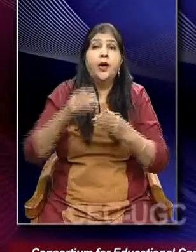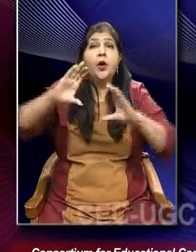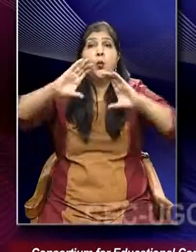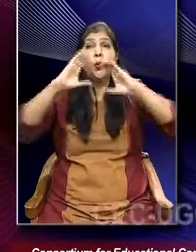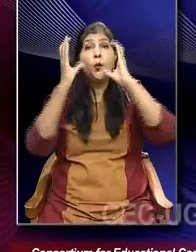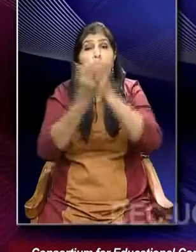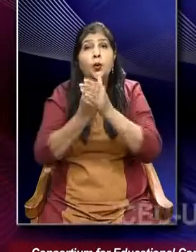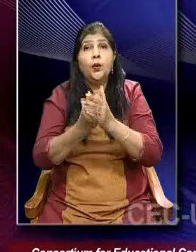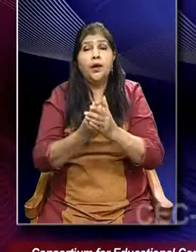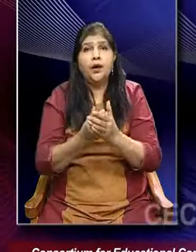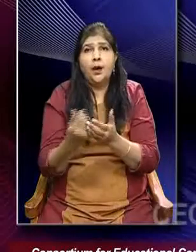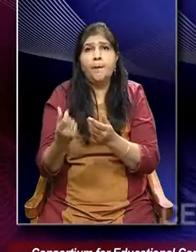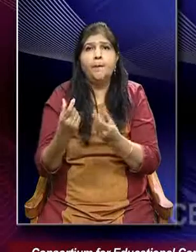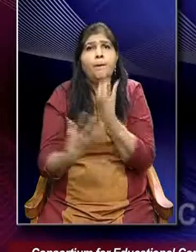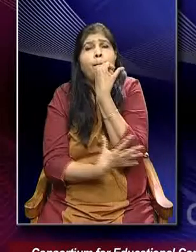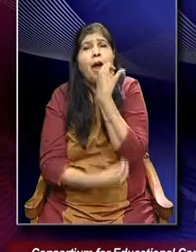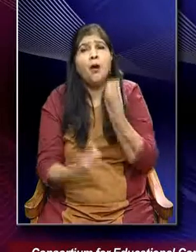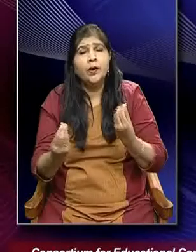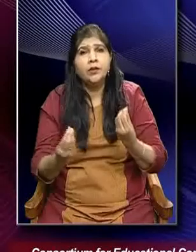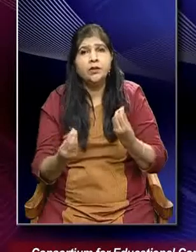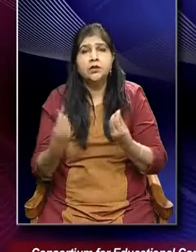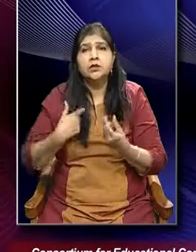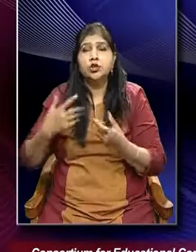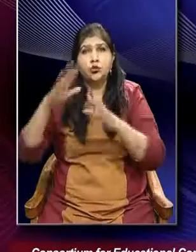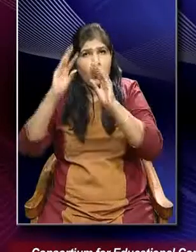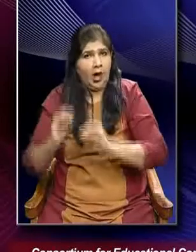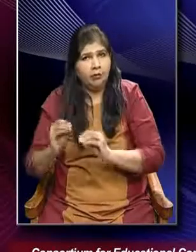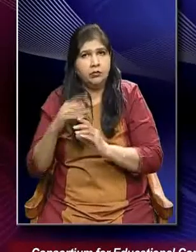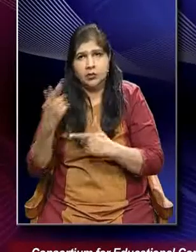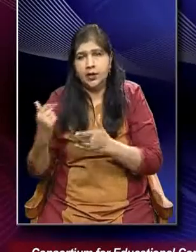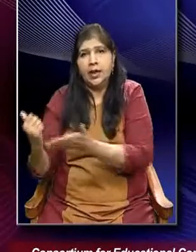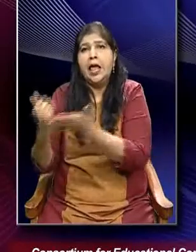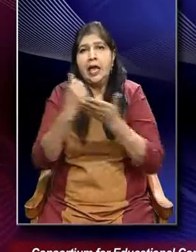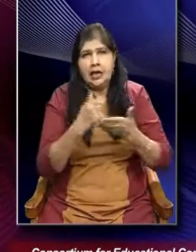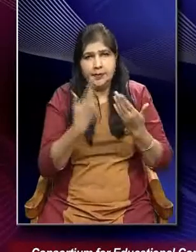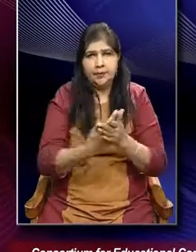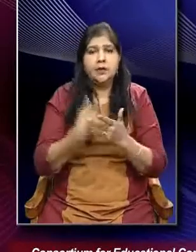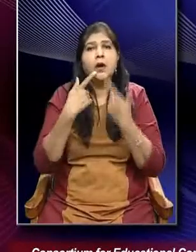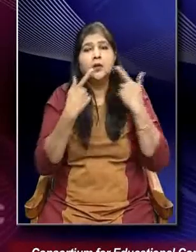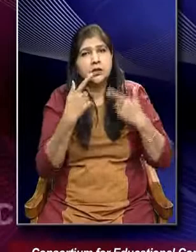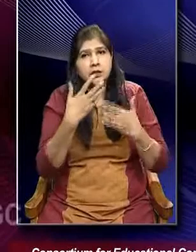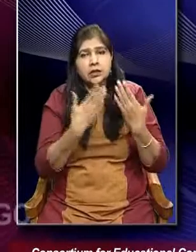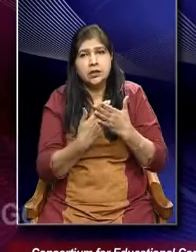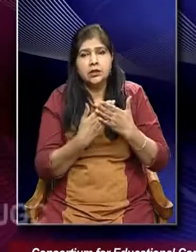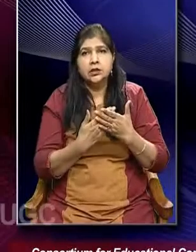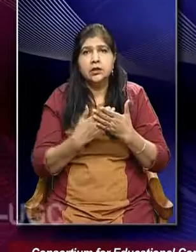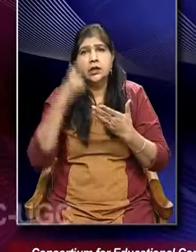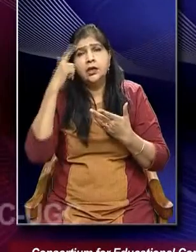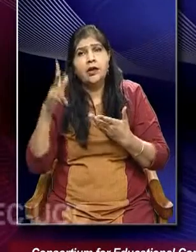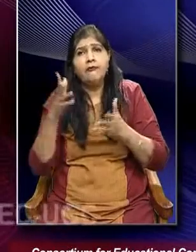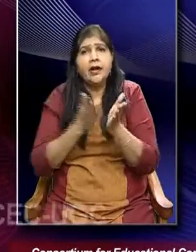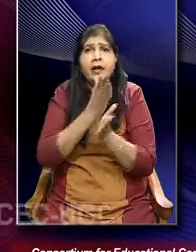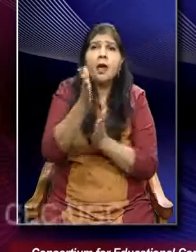global poverty. Let's now discuss